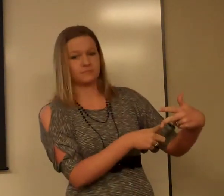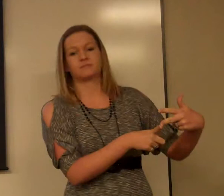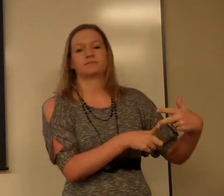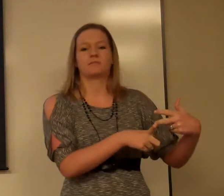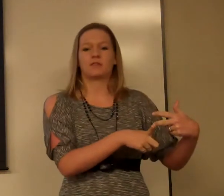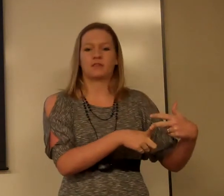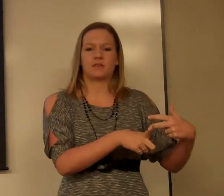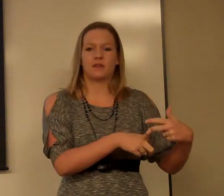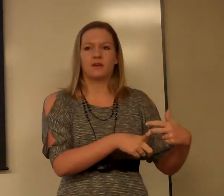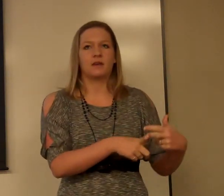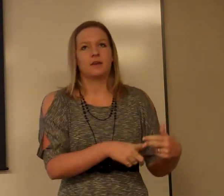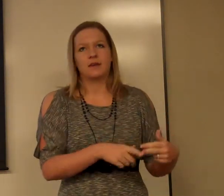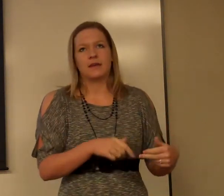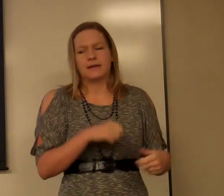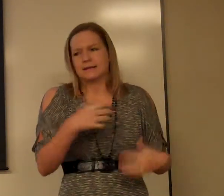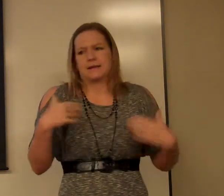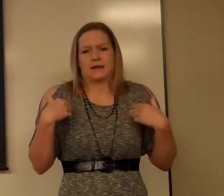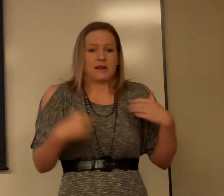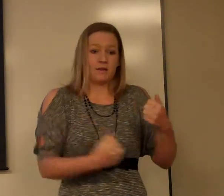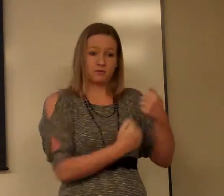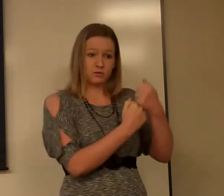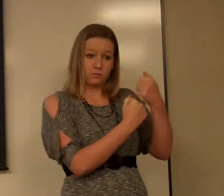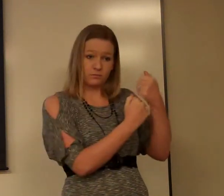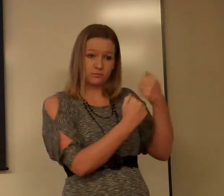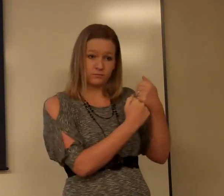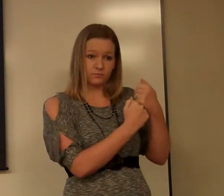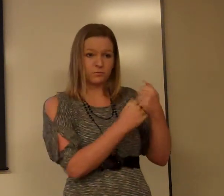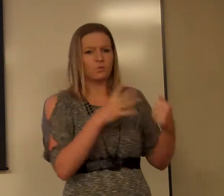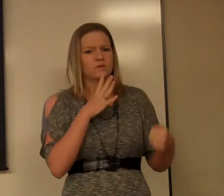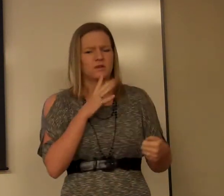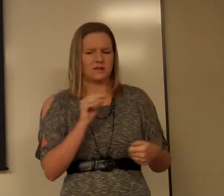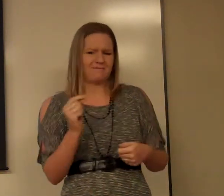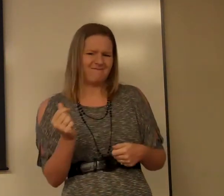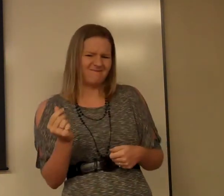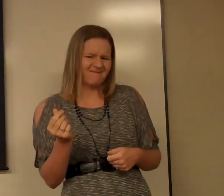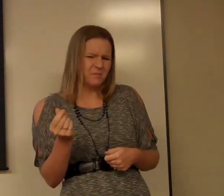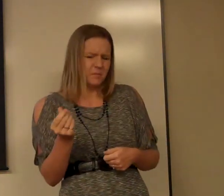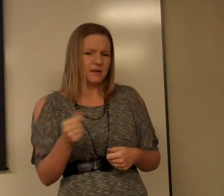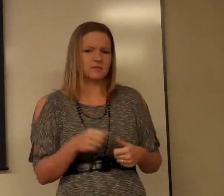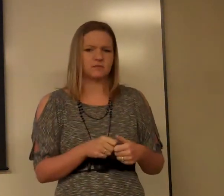Lack of support. And then we'll talk about that in just a second.